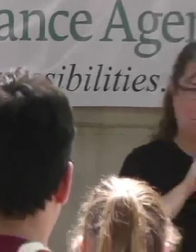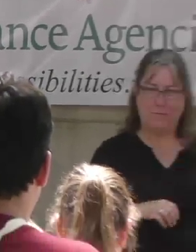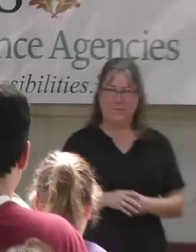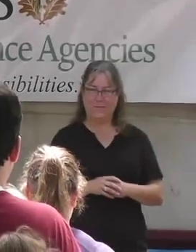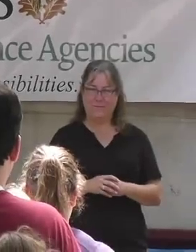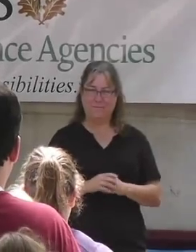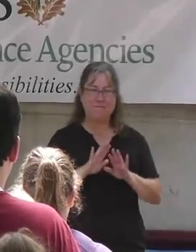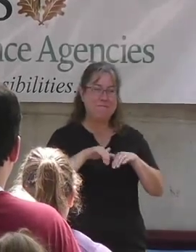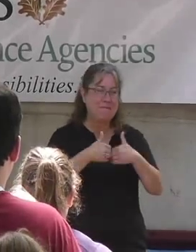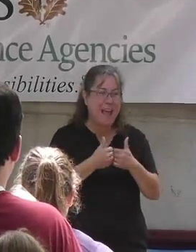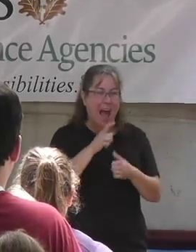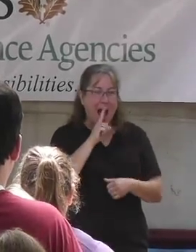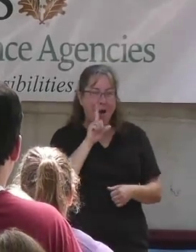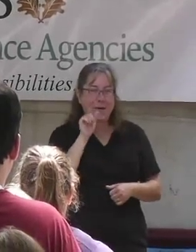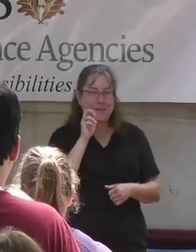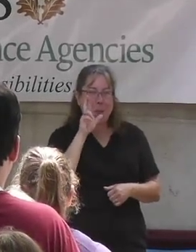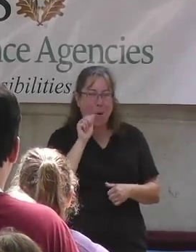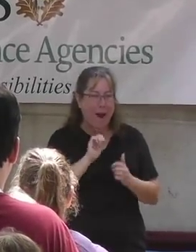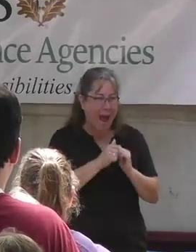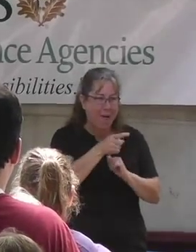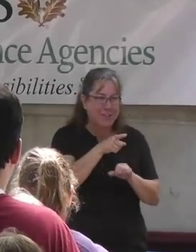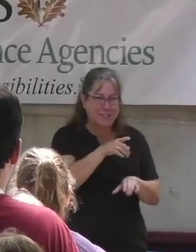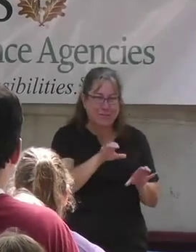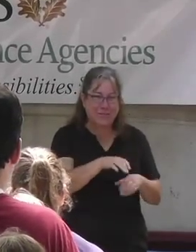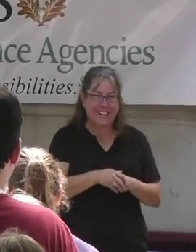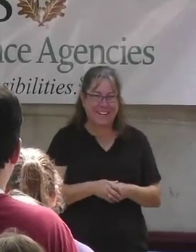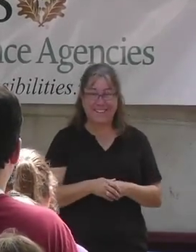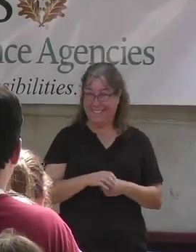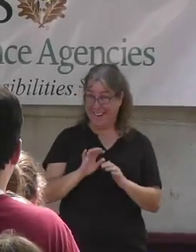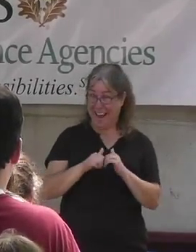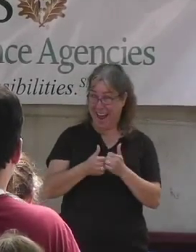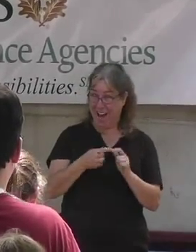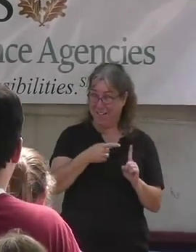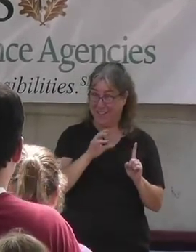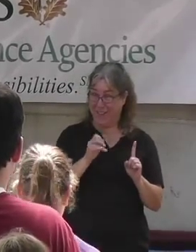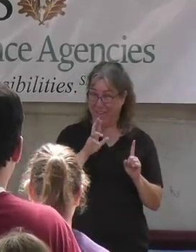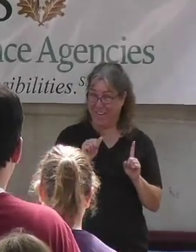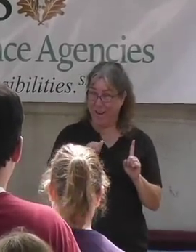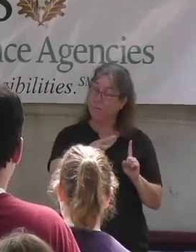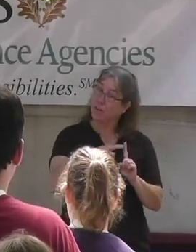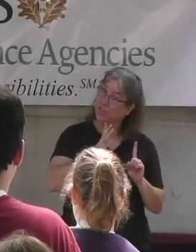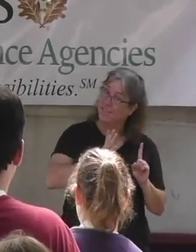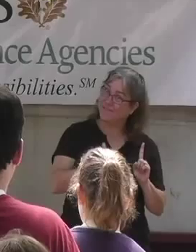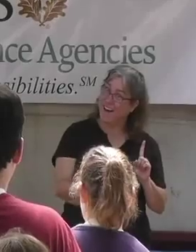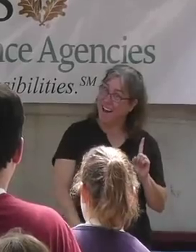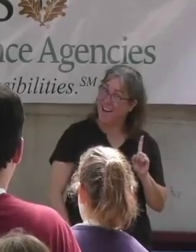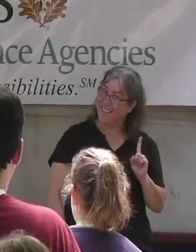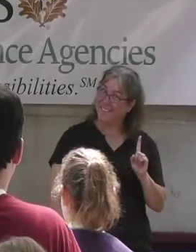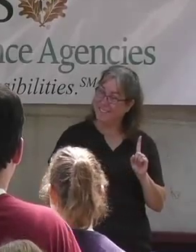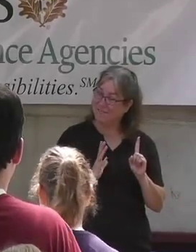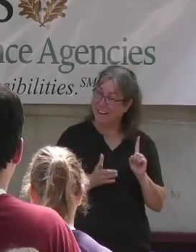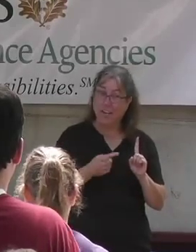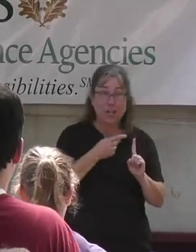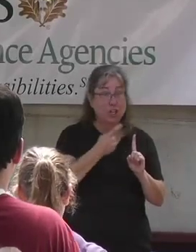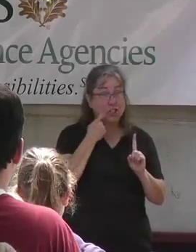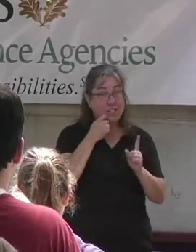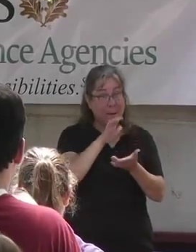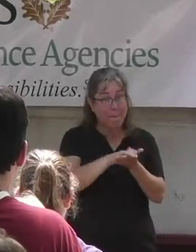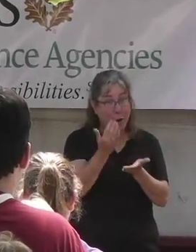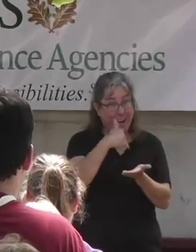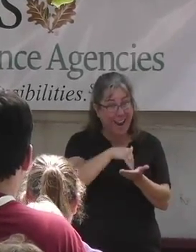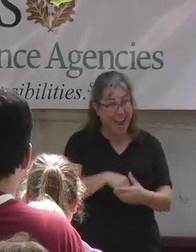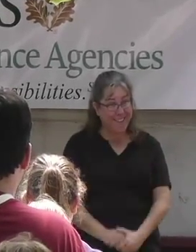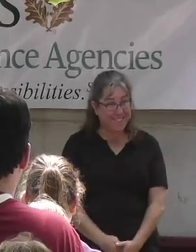How's Laura? How's Laura? Well, she's fine. She's fine. She just got